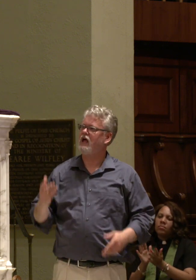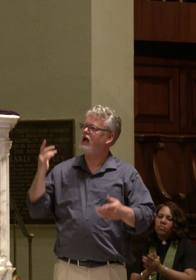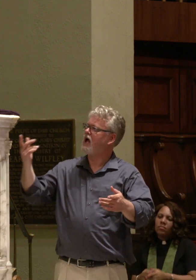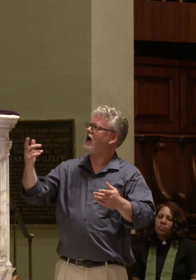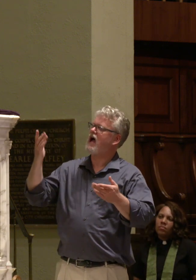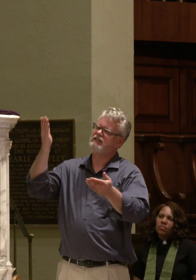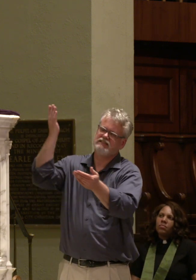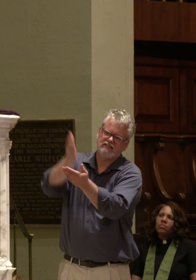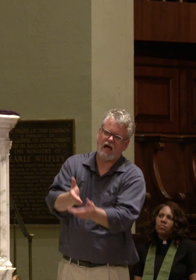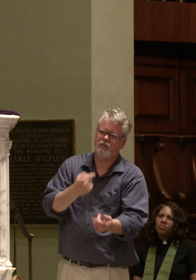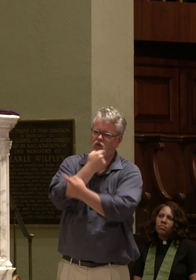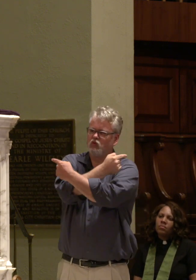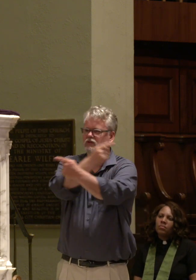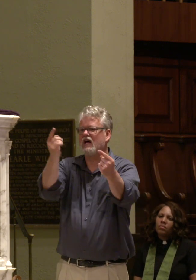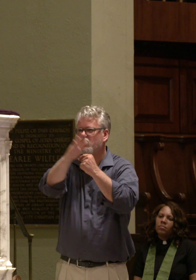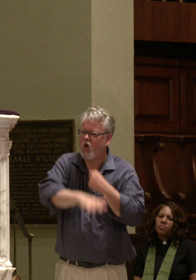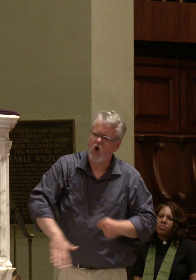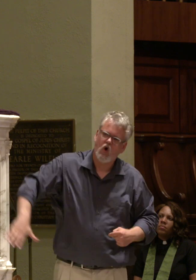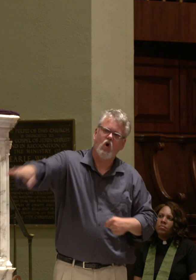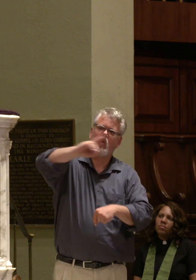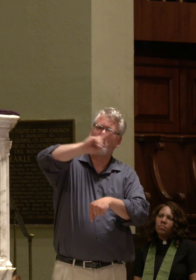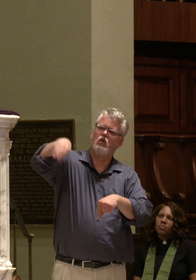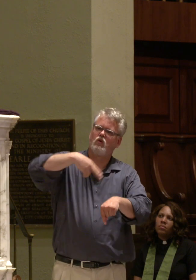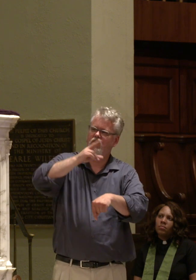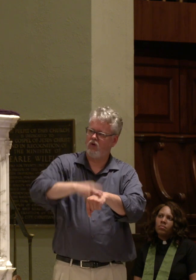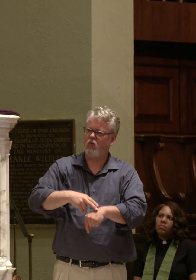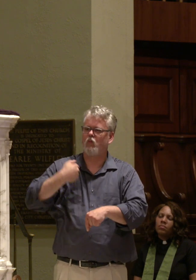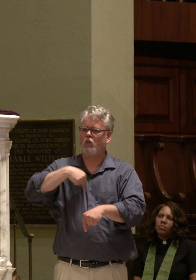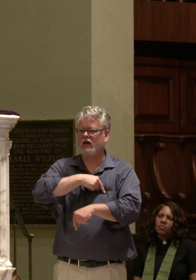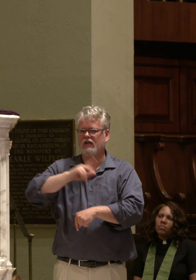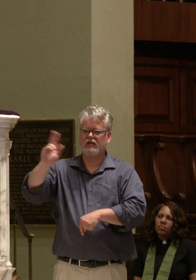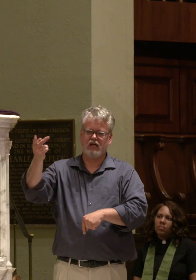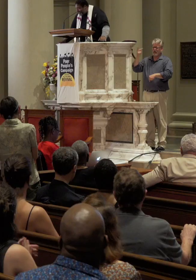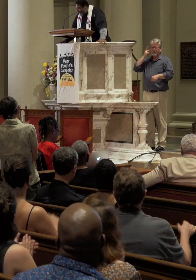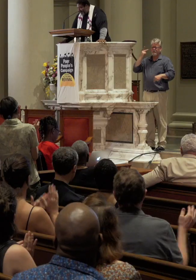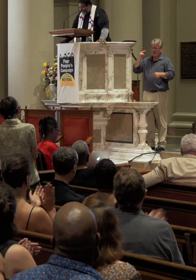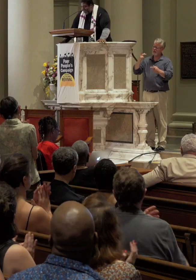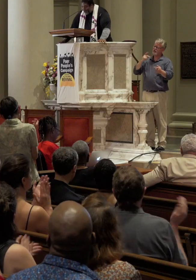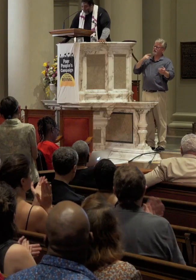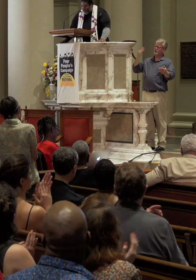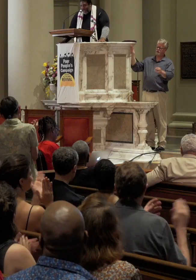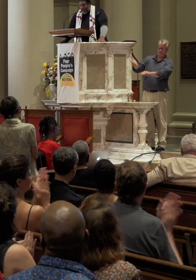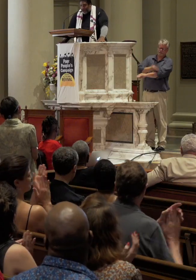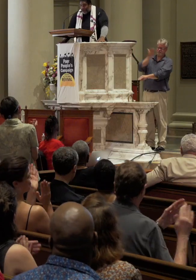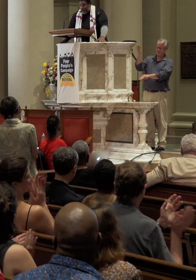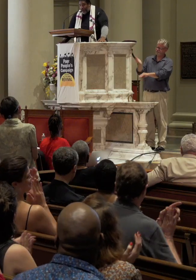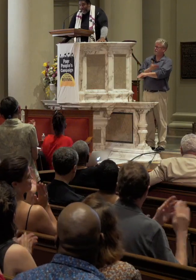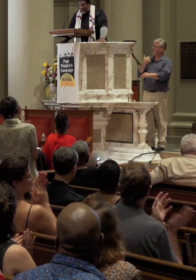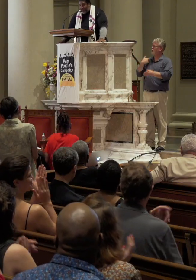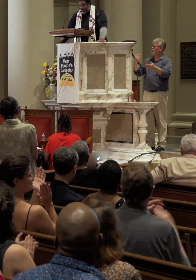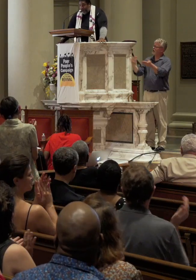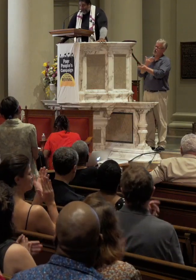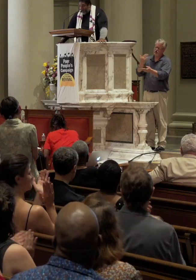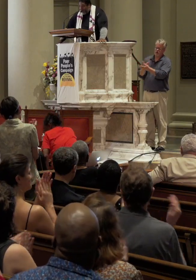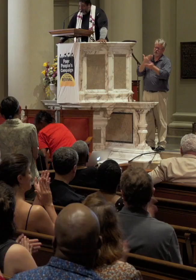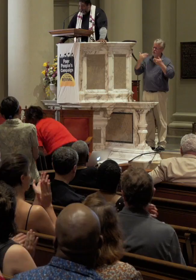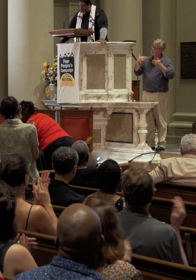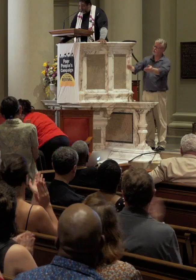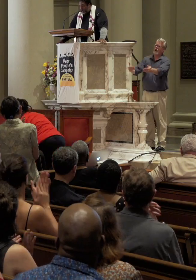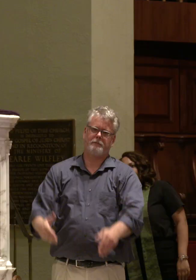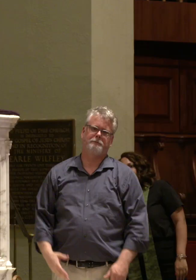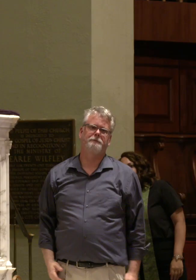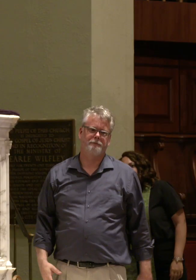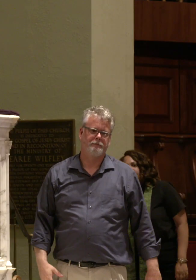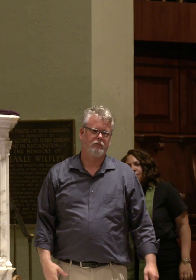to tell you across the nation, we need a political Pentecost. We need a new wind to blow in